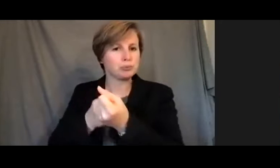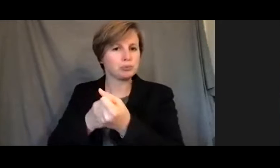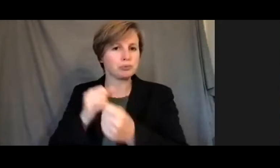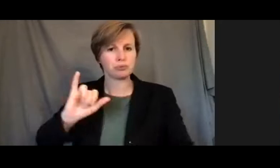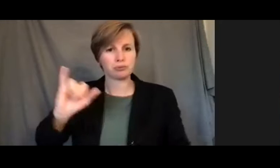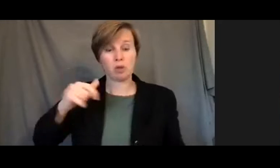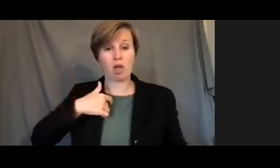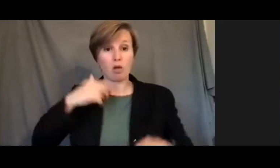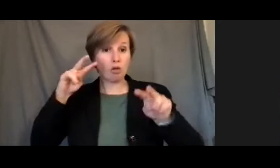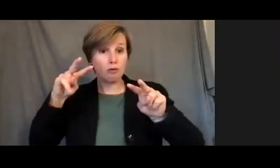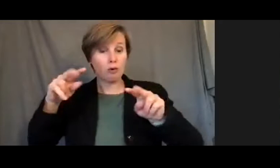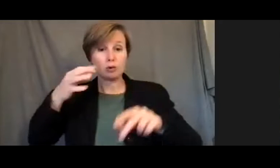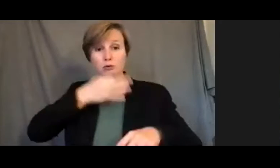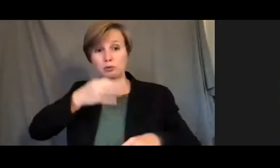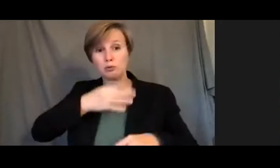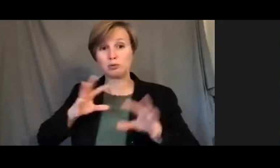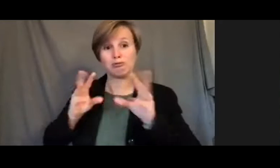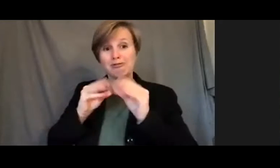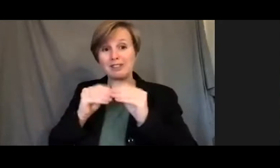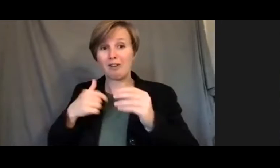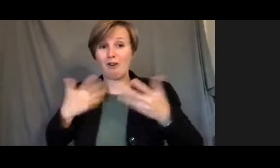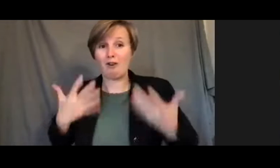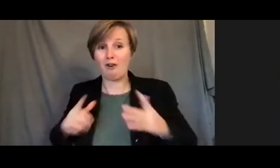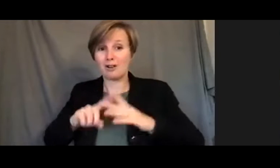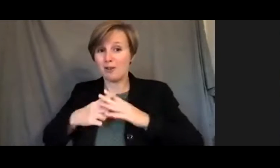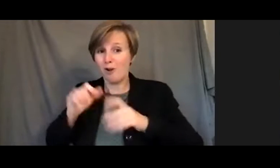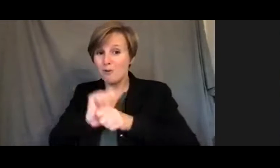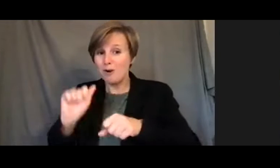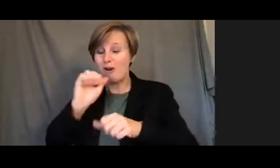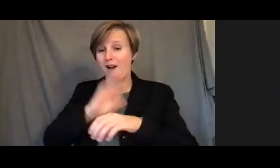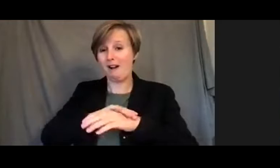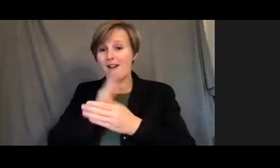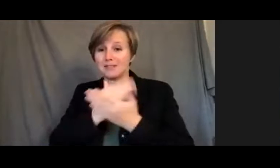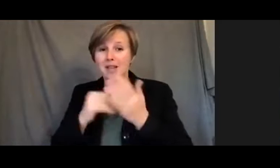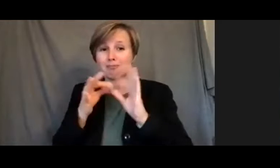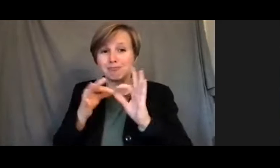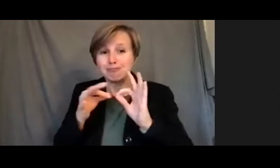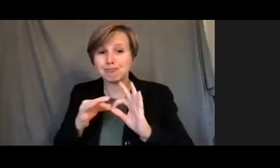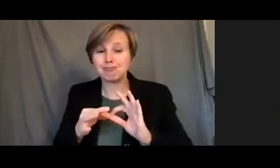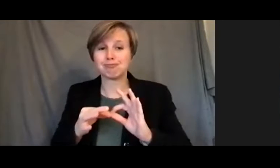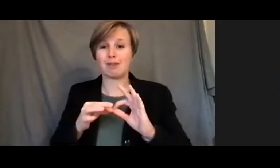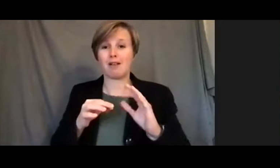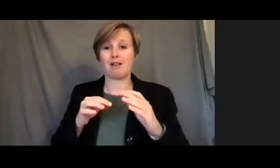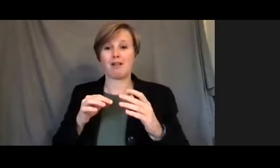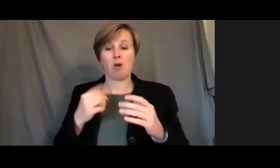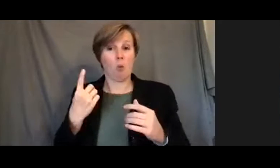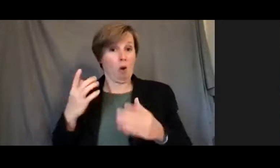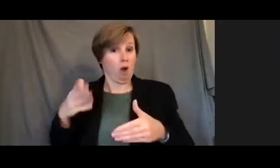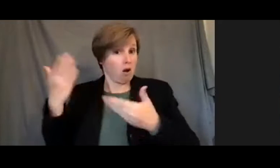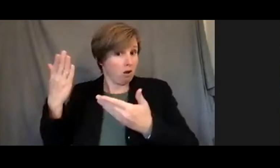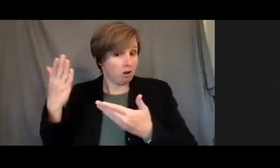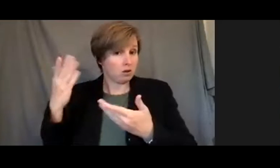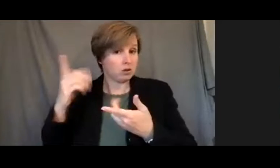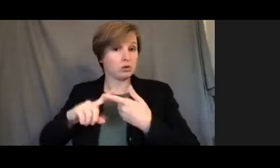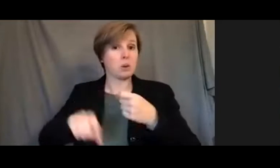look forward to this upcoming session. I've already started working on some legislation, and one of them is to